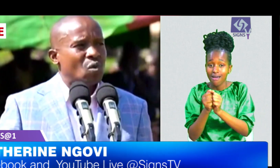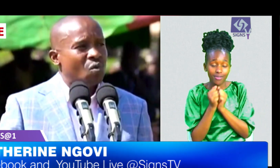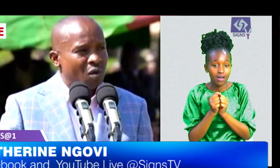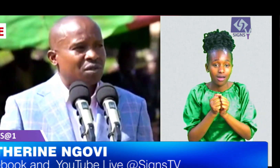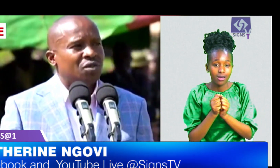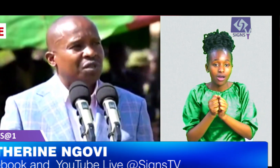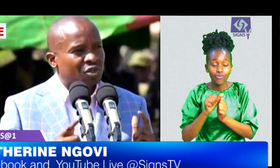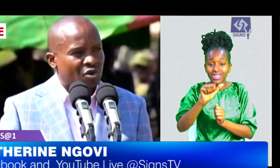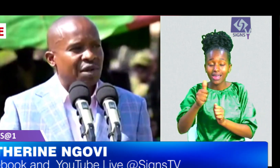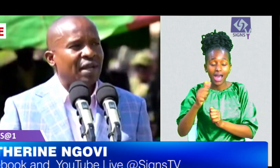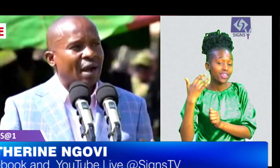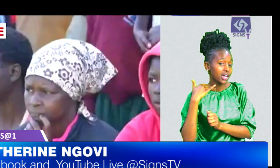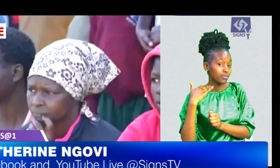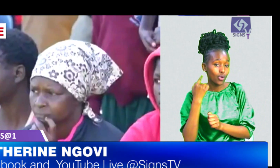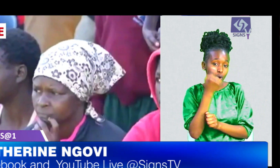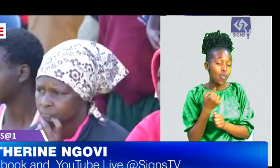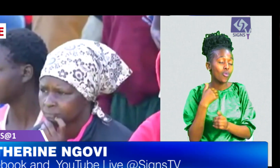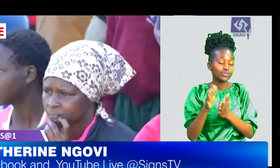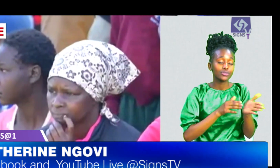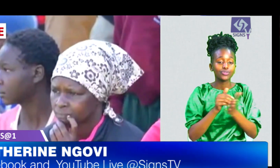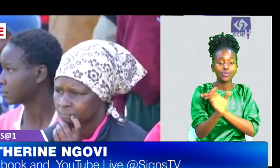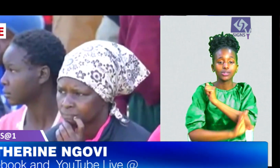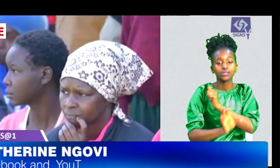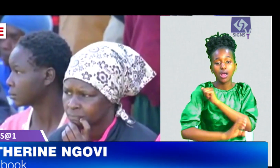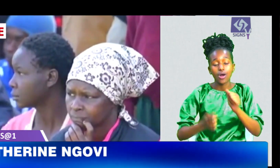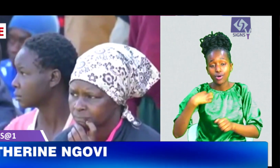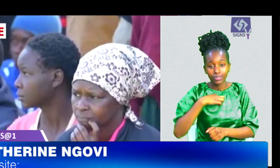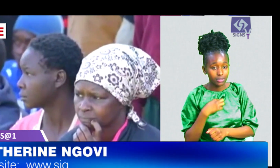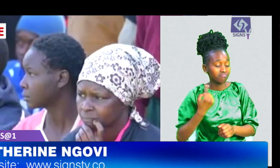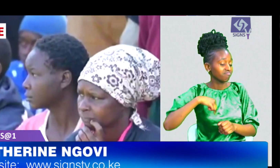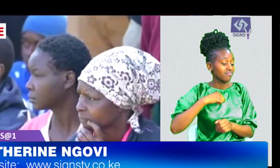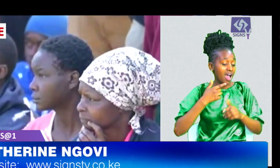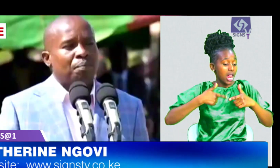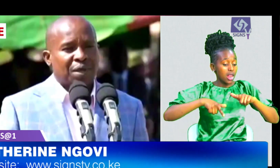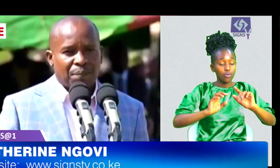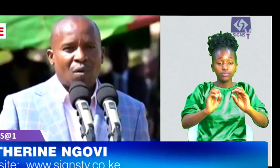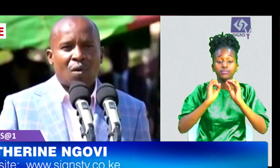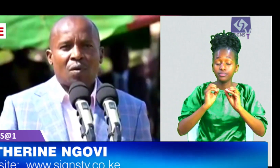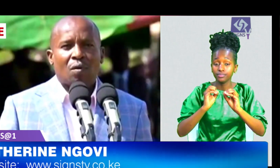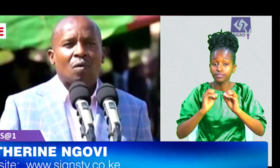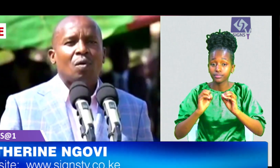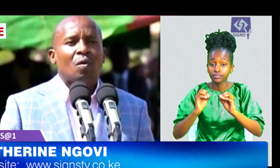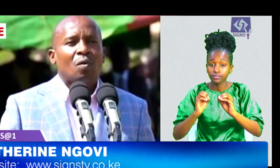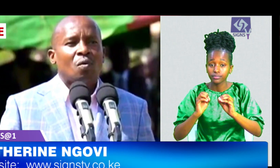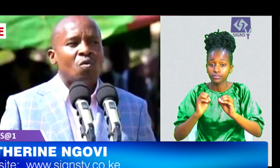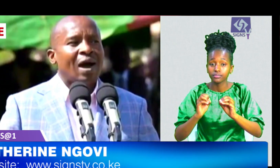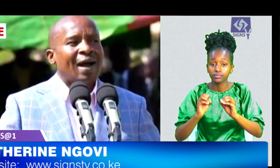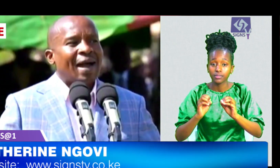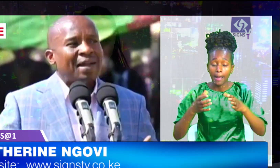set to be vetted by Parliament on Thursday next week. Ingonga was nominated by President William Ruto